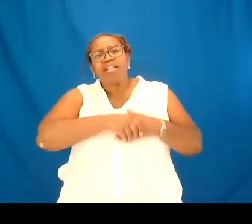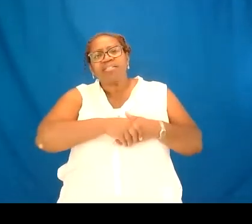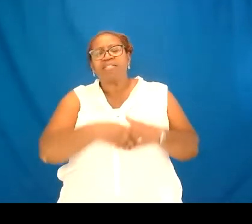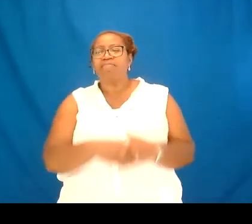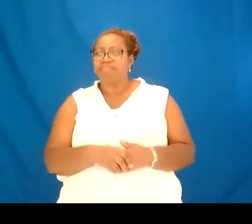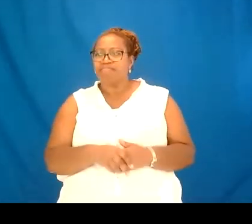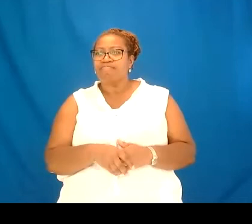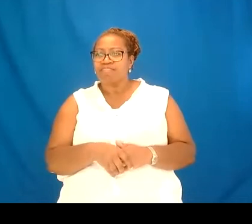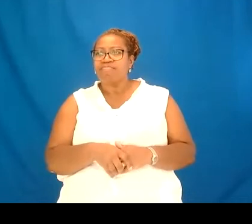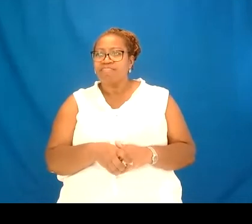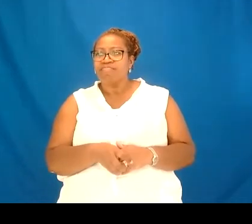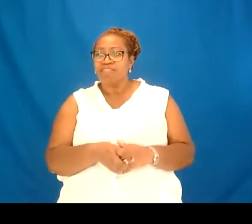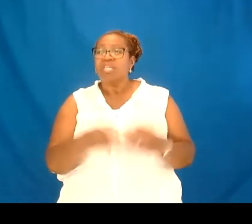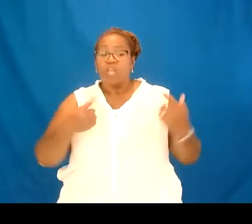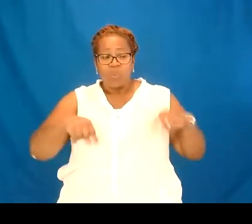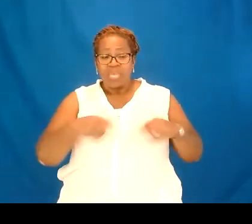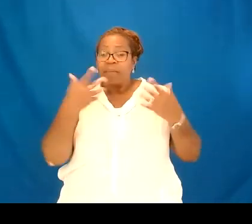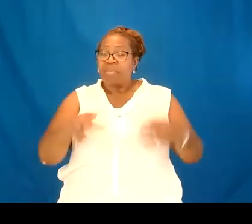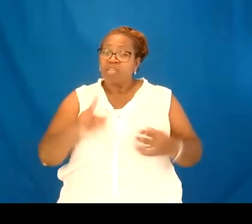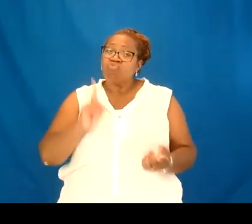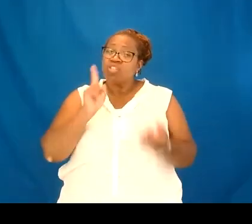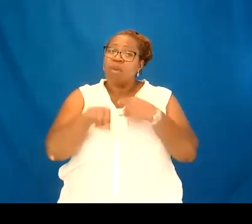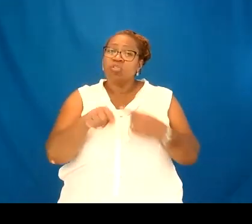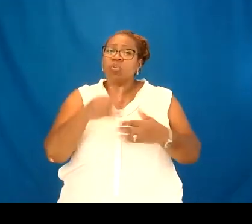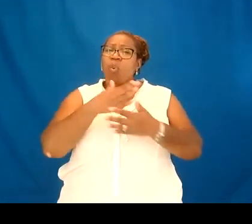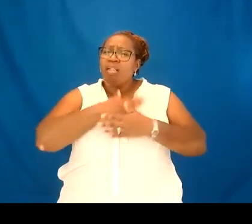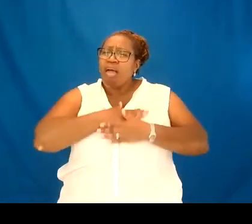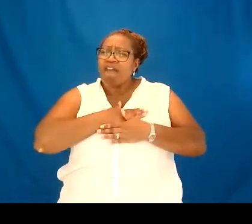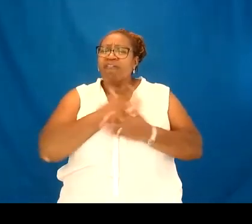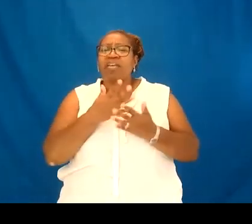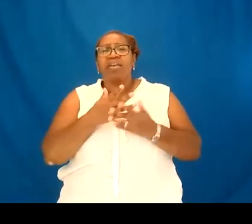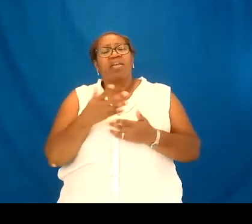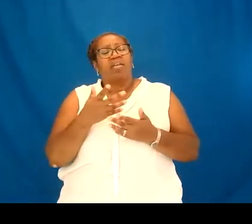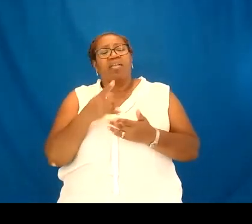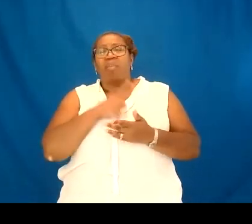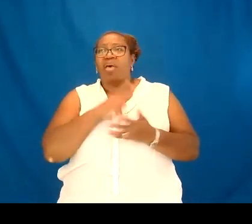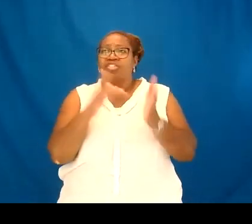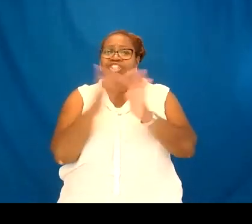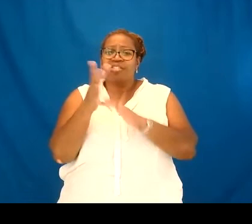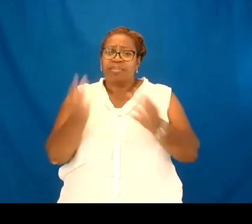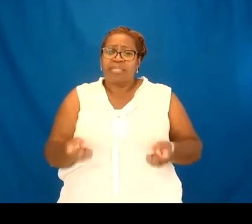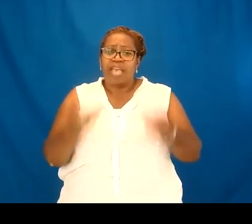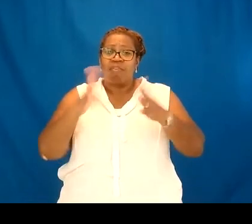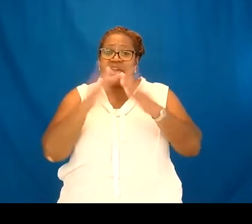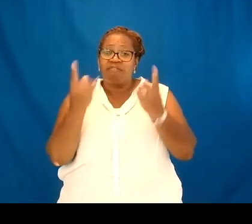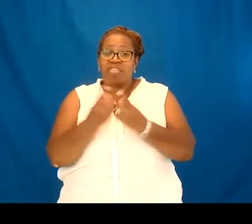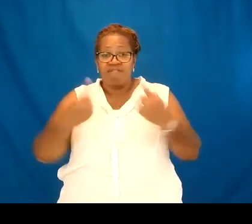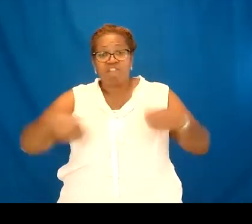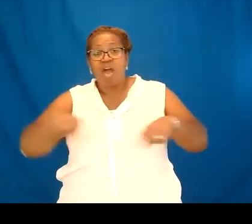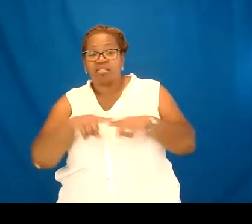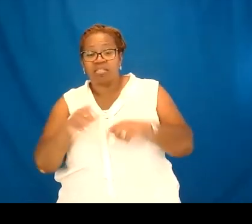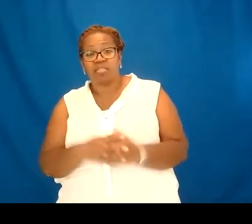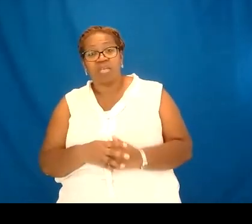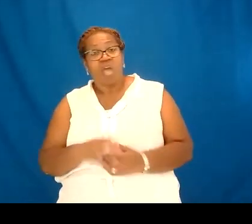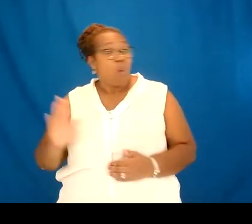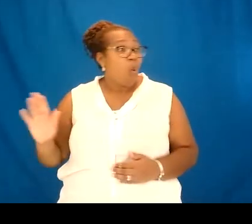to a love so selfless that it gives up everything for us. And we all need this friendship and